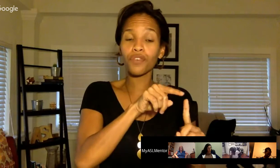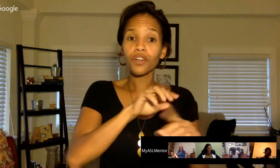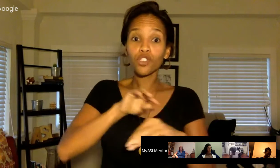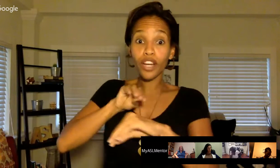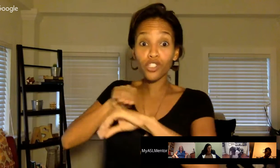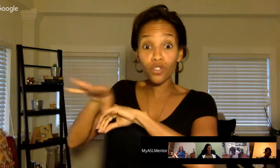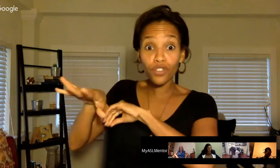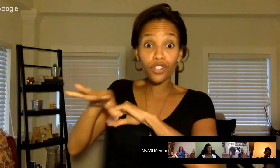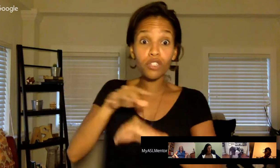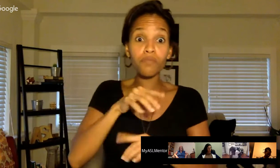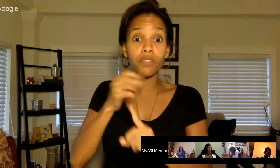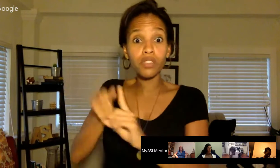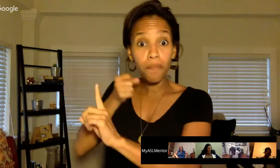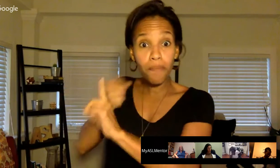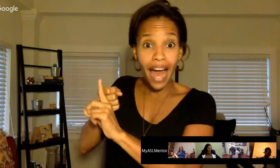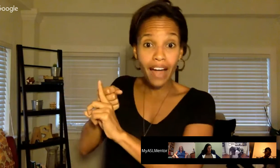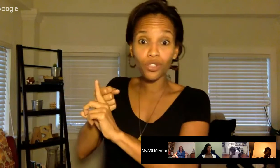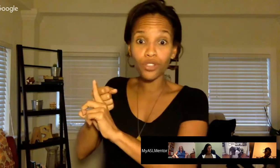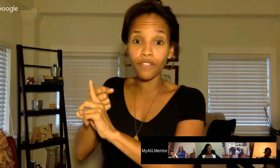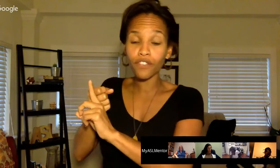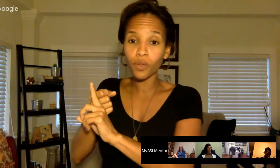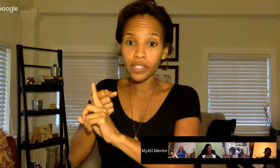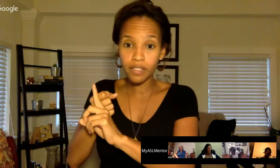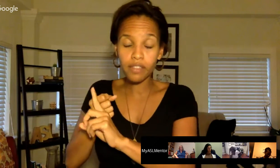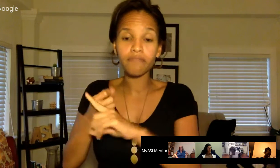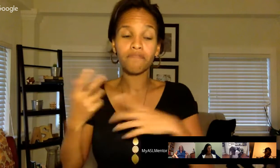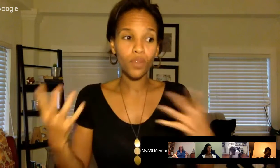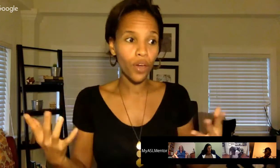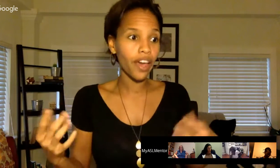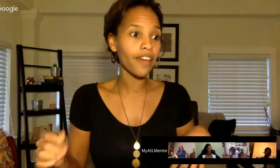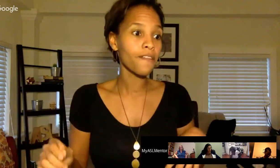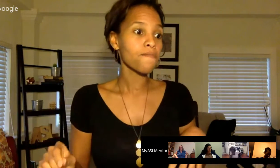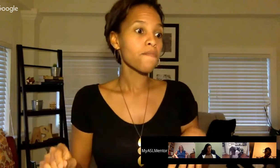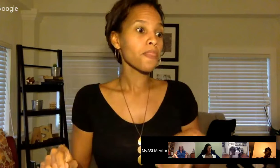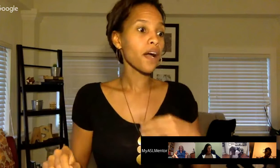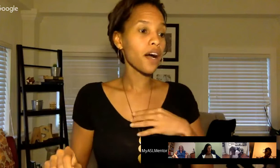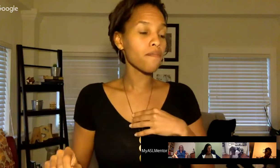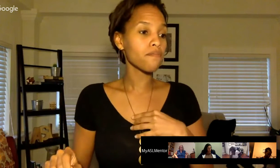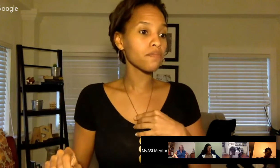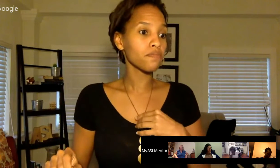of directional verbs, impact or influence, okay?